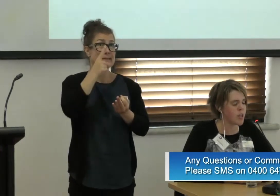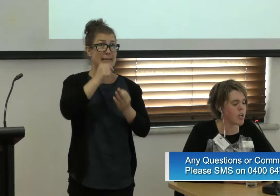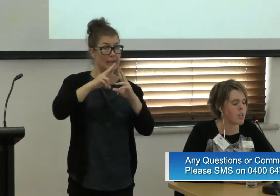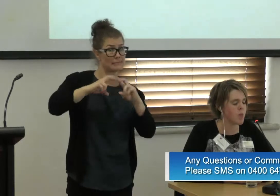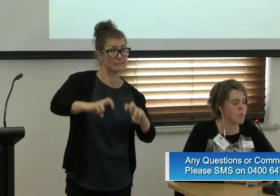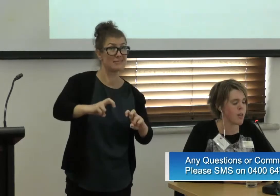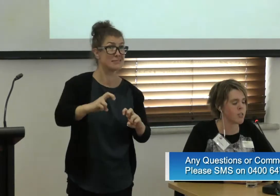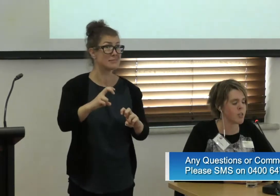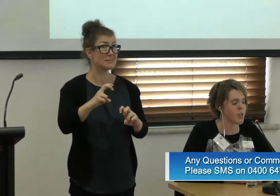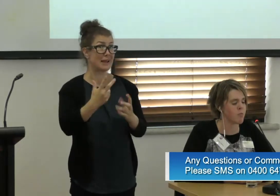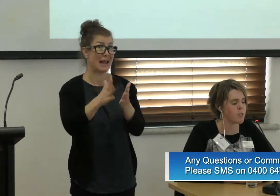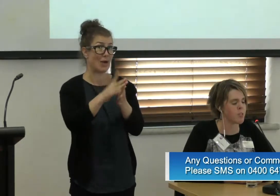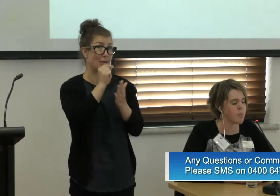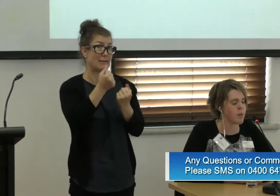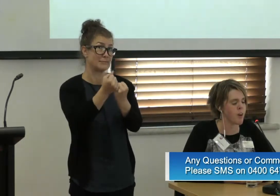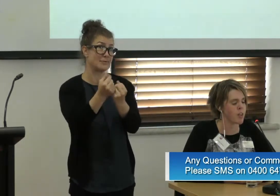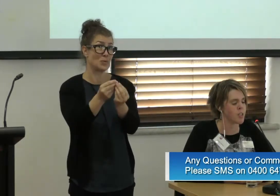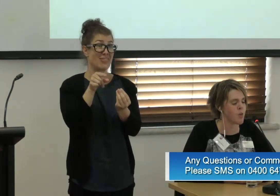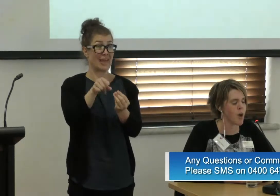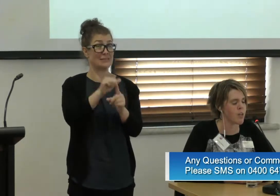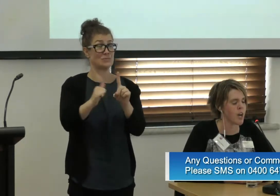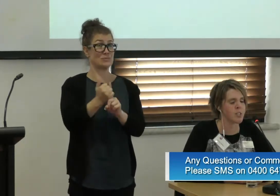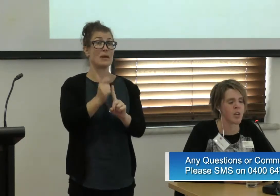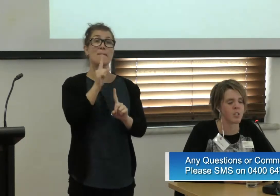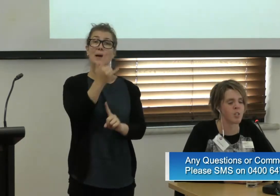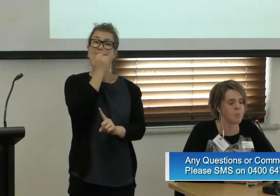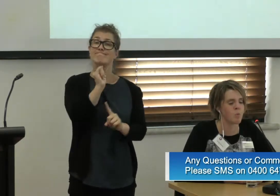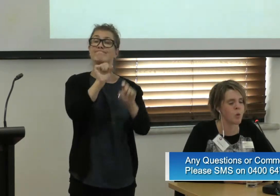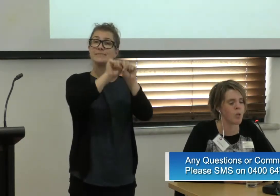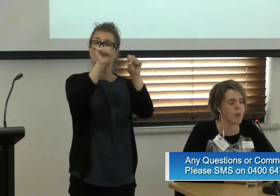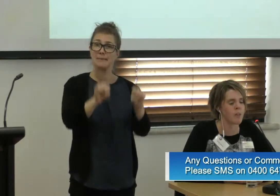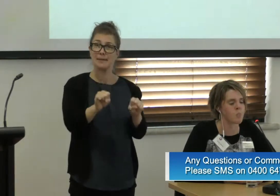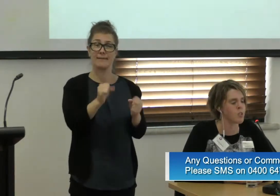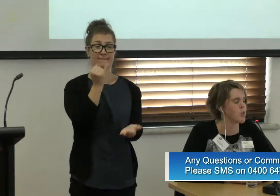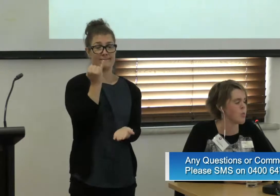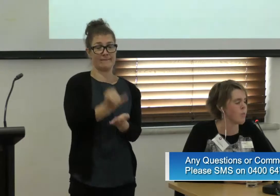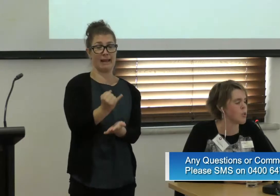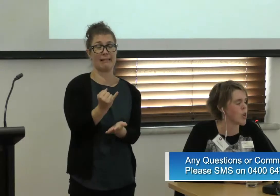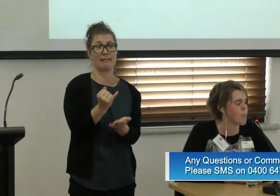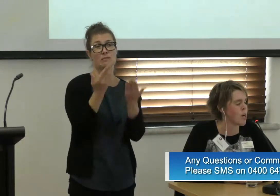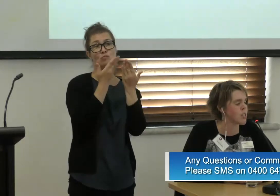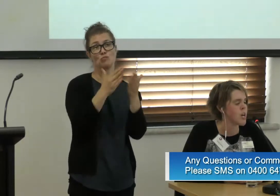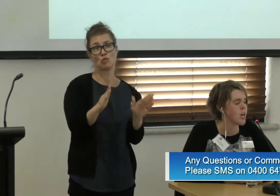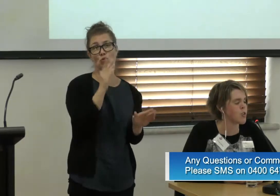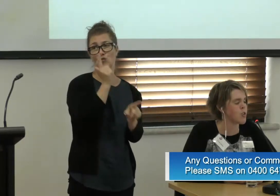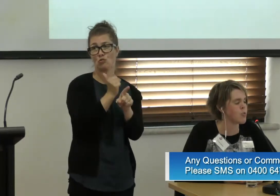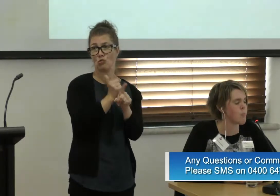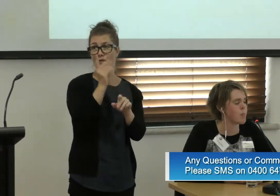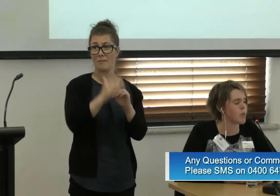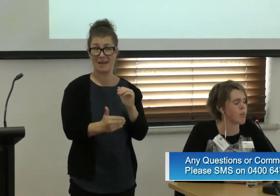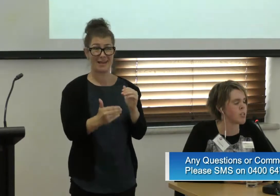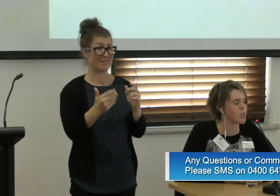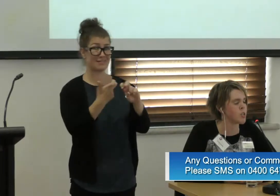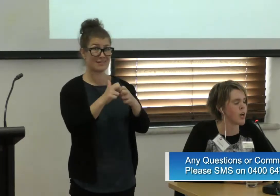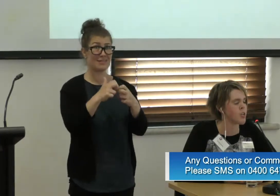look, it comes back to some of the systemic failings around the aged care system more broadly, I think, especially when we're talking about issues for people